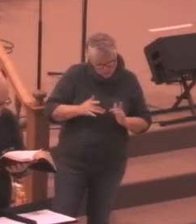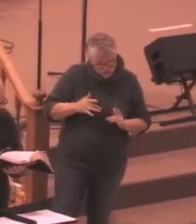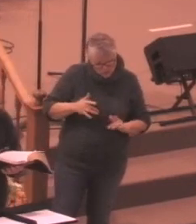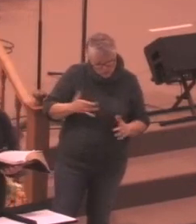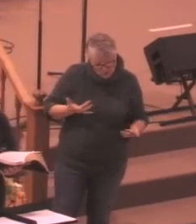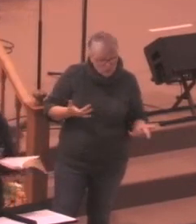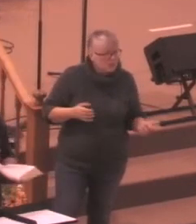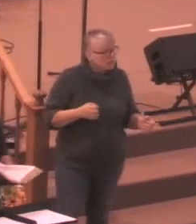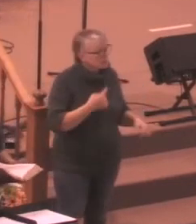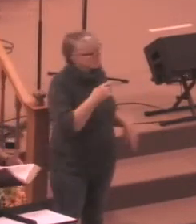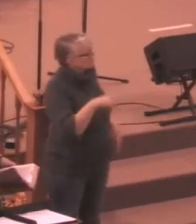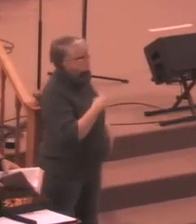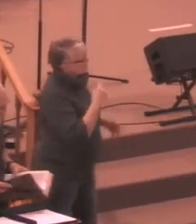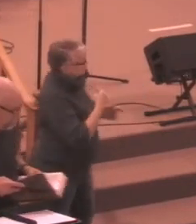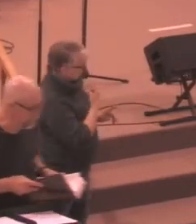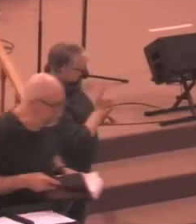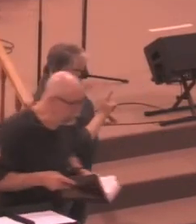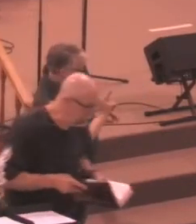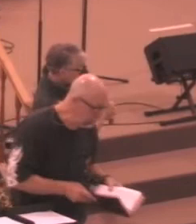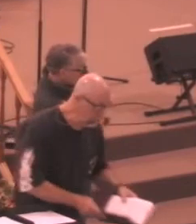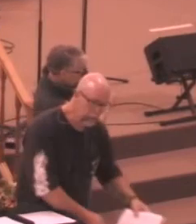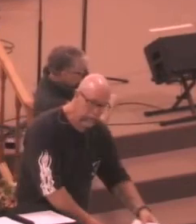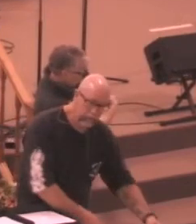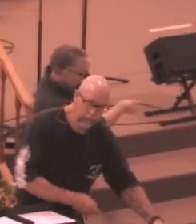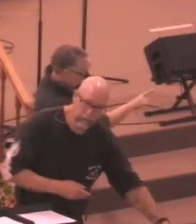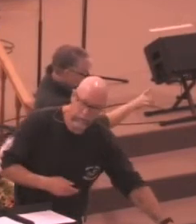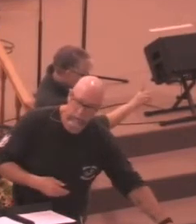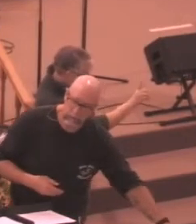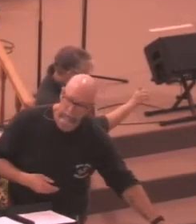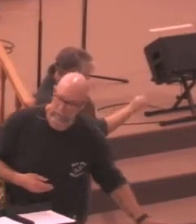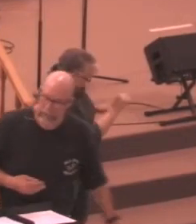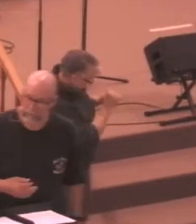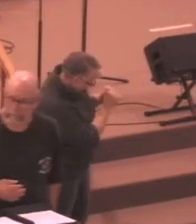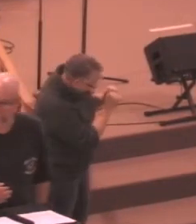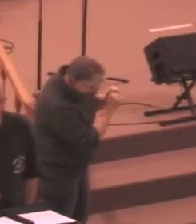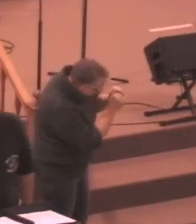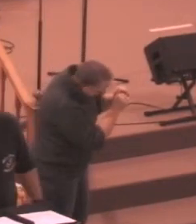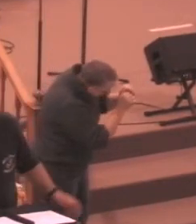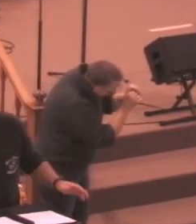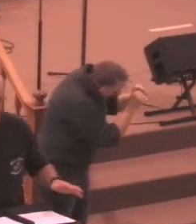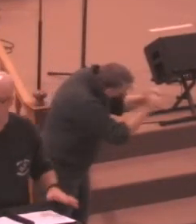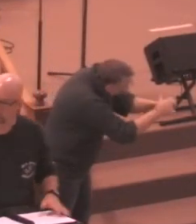go and constantly do the same.